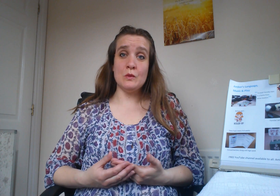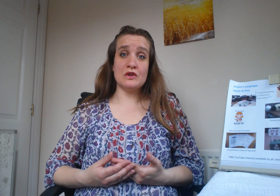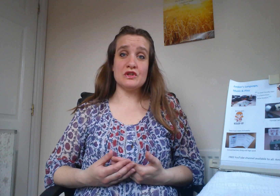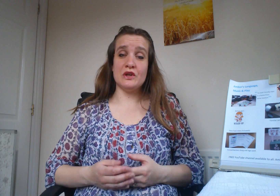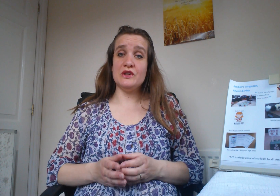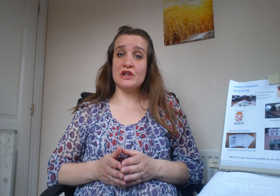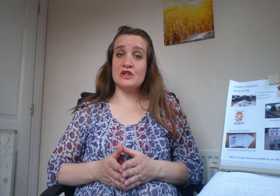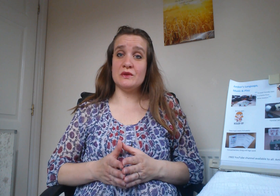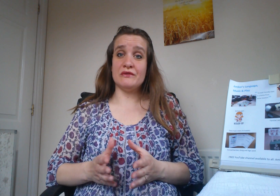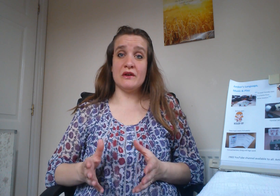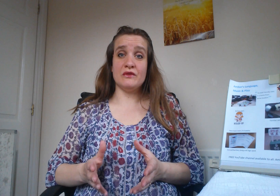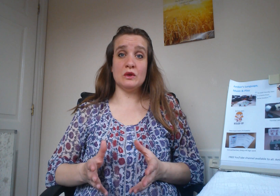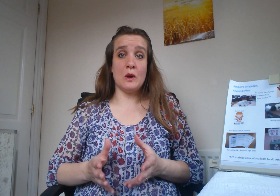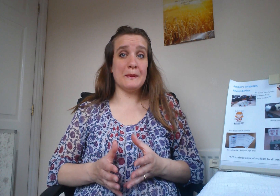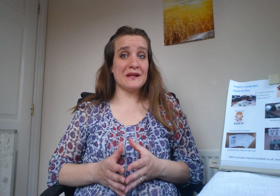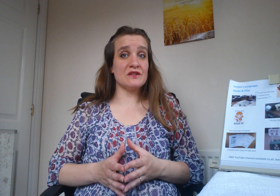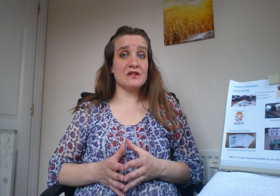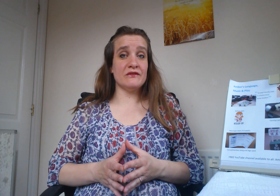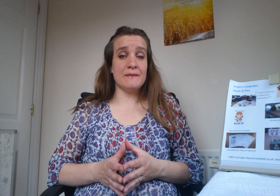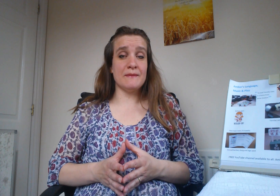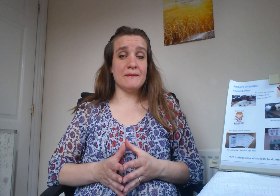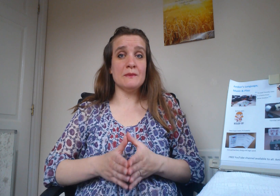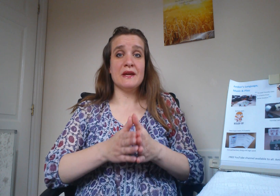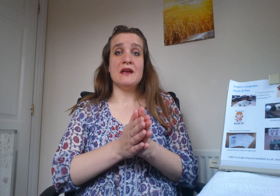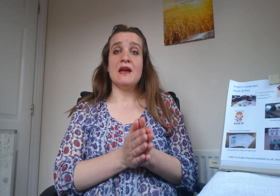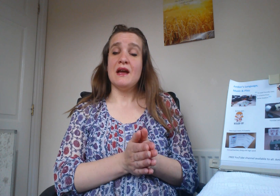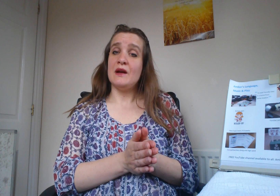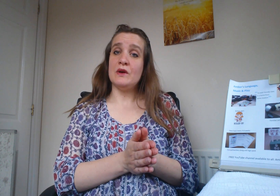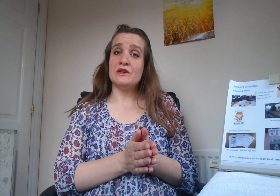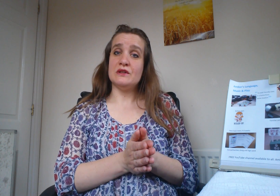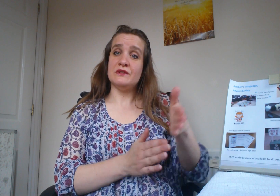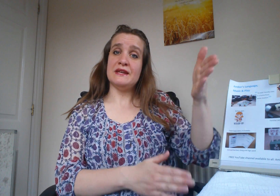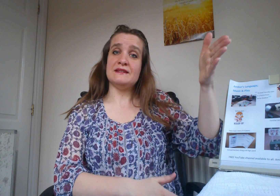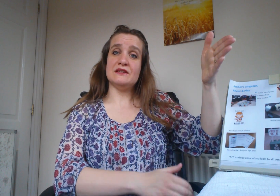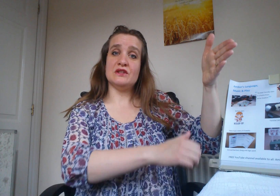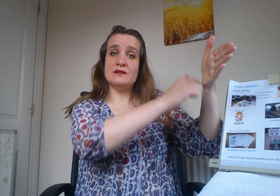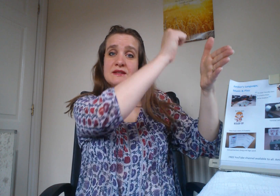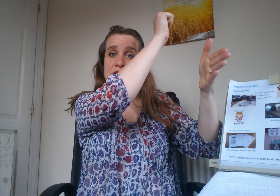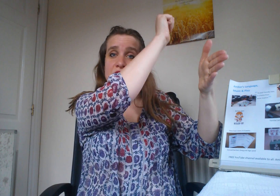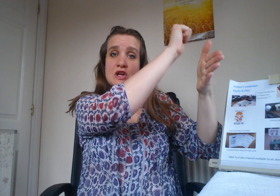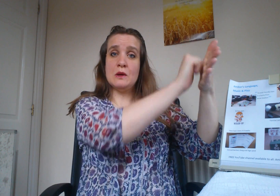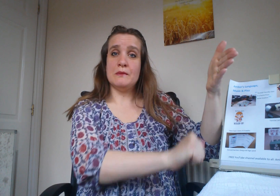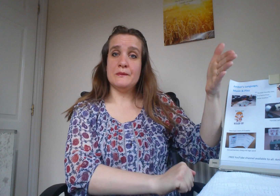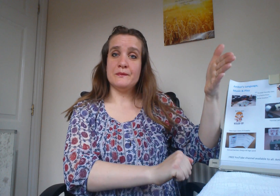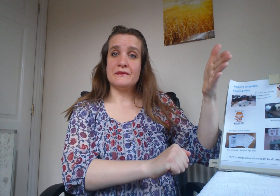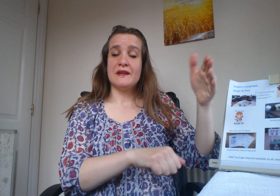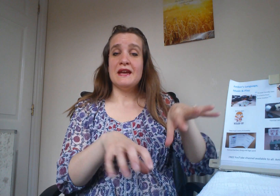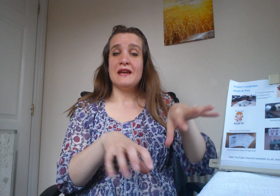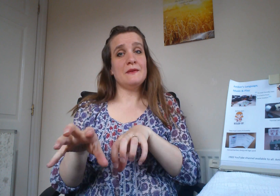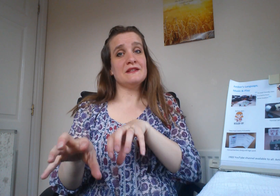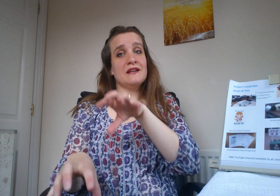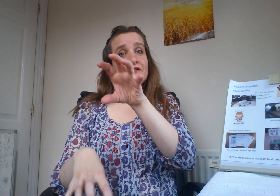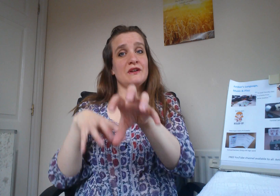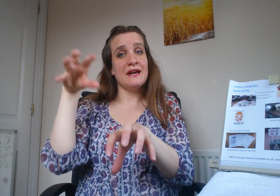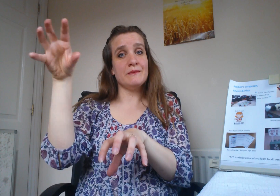you want to, you can do a full compound sign for pet shop, and what you do for this is do the sign for shop and then the sign for